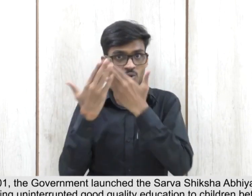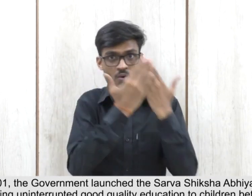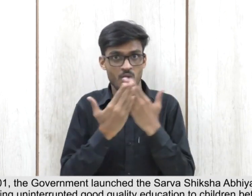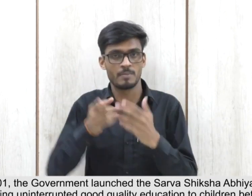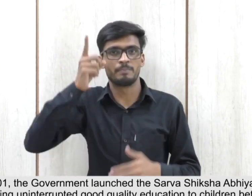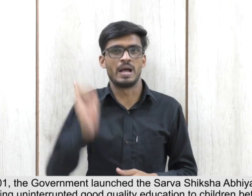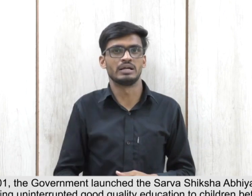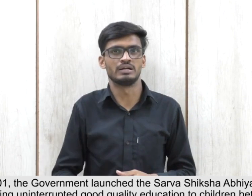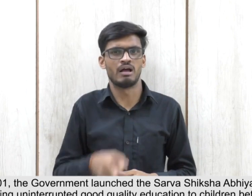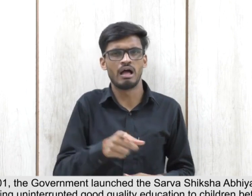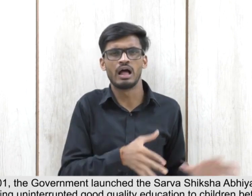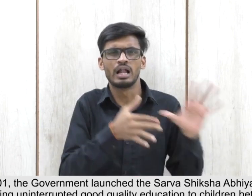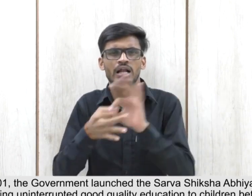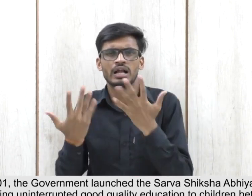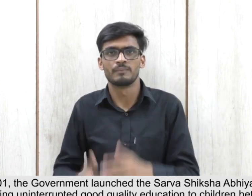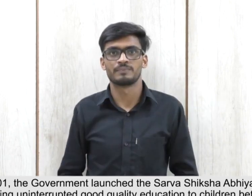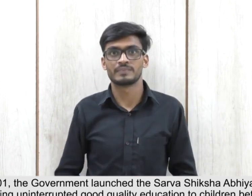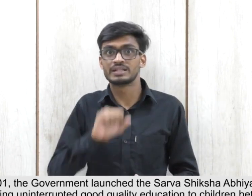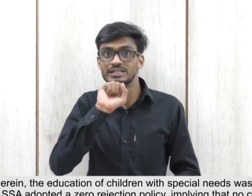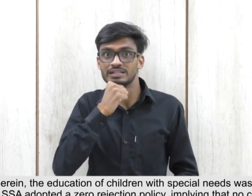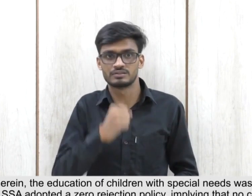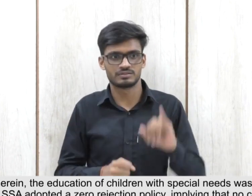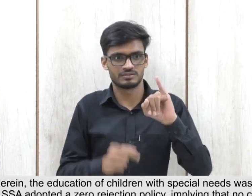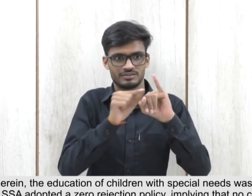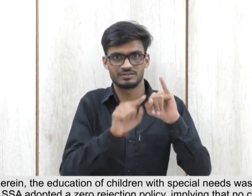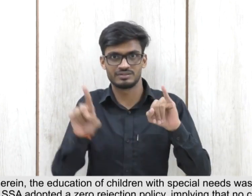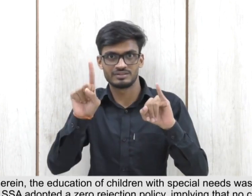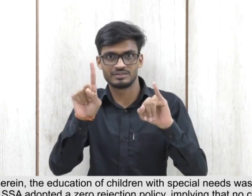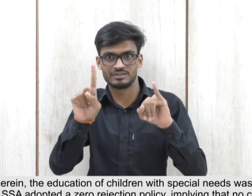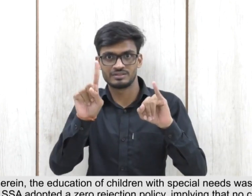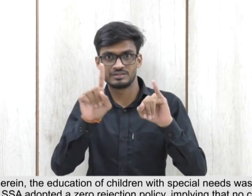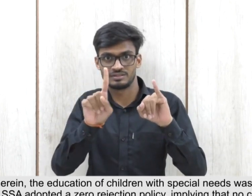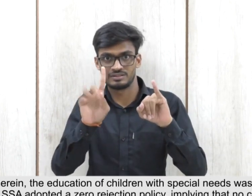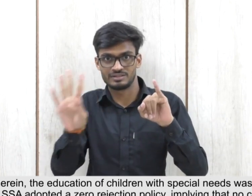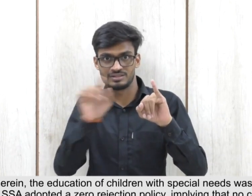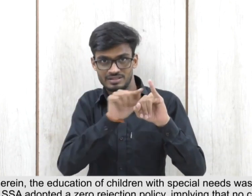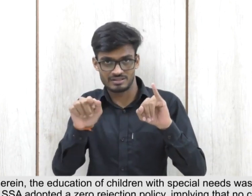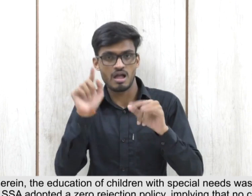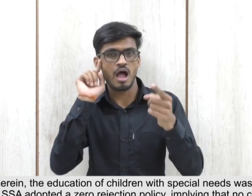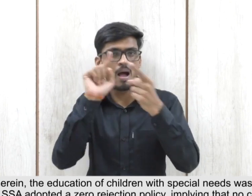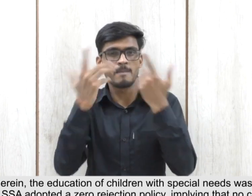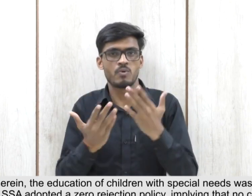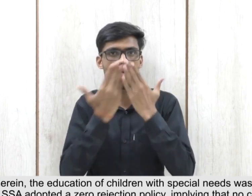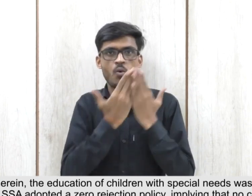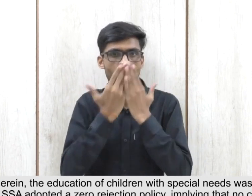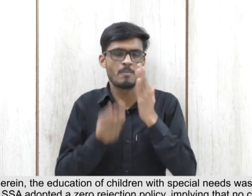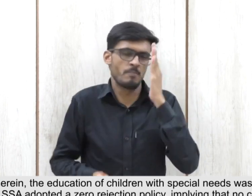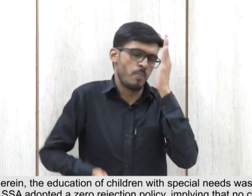good quality education to children between the ages 6 to 14 years, wherein the education of children with special need was an